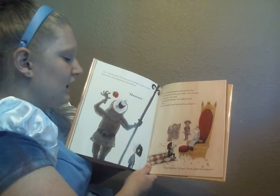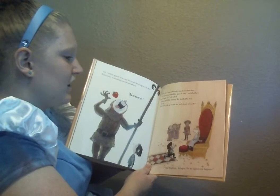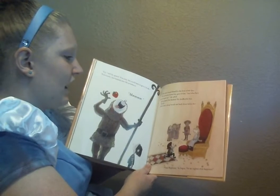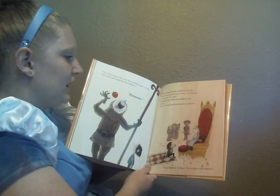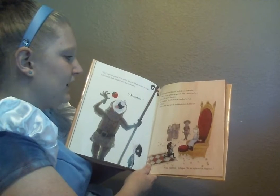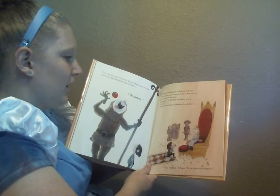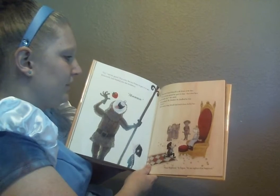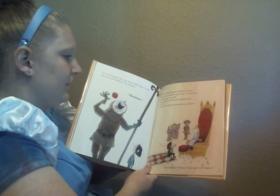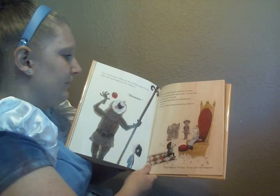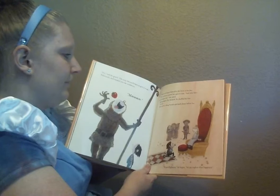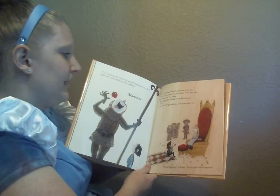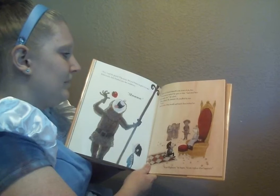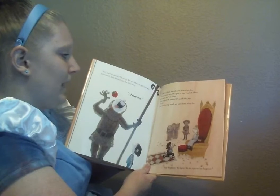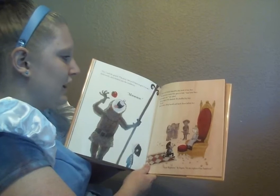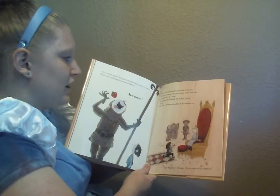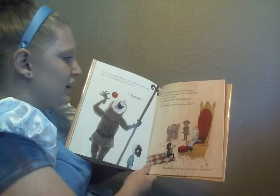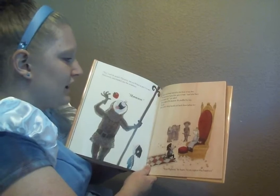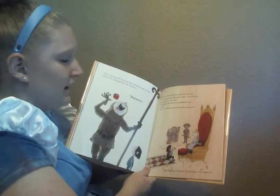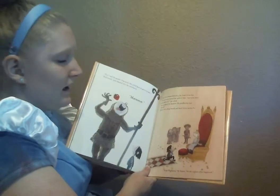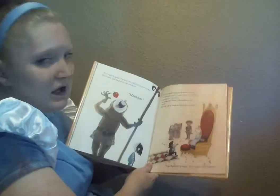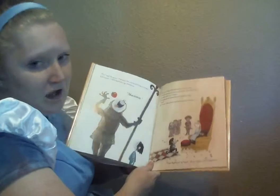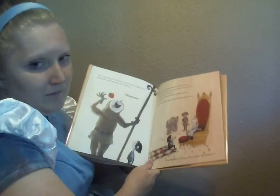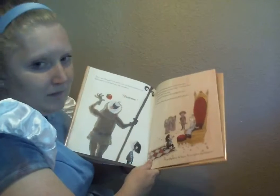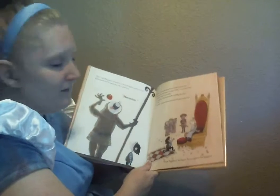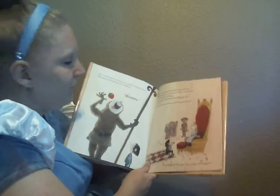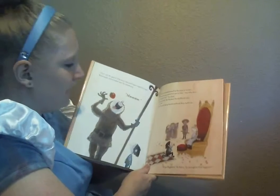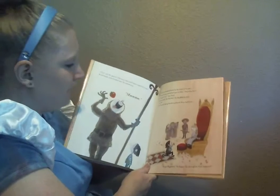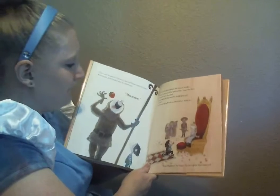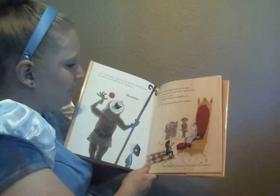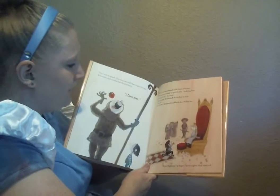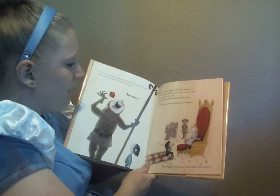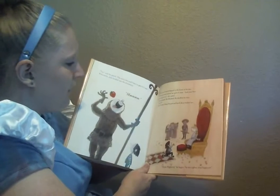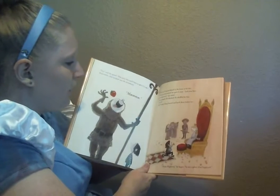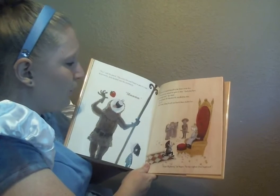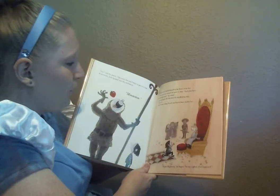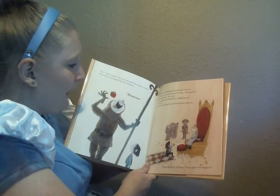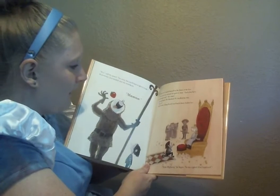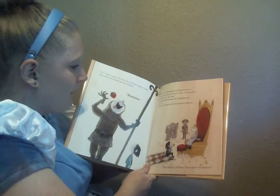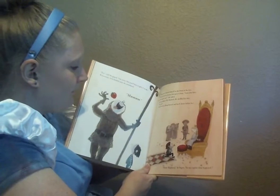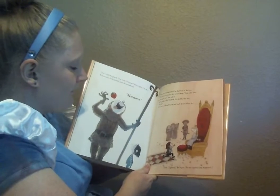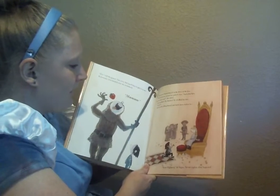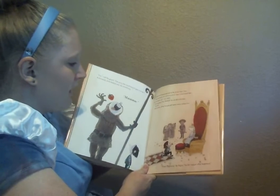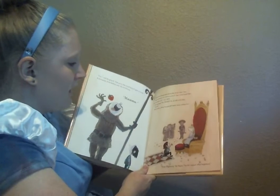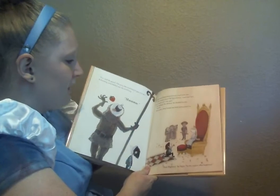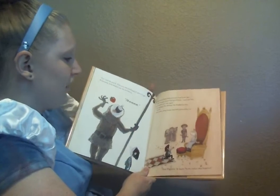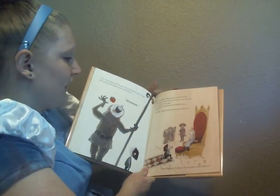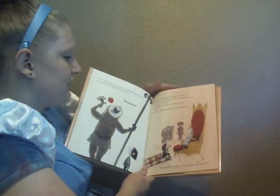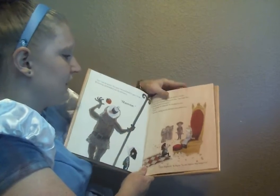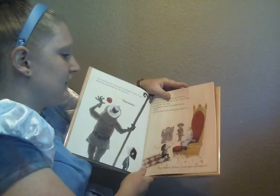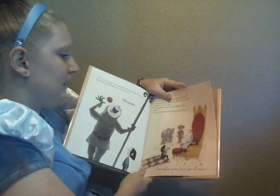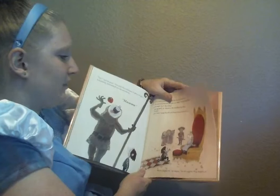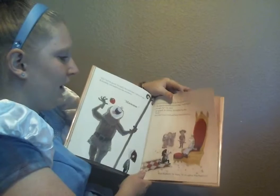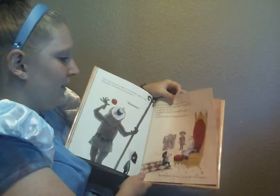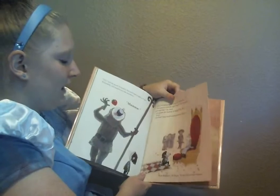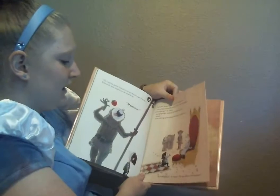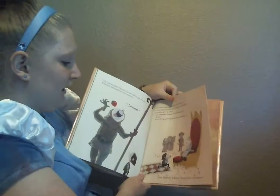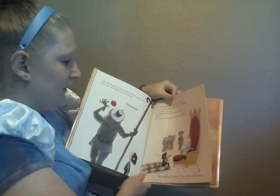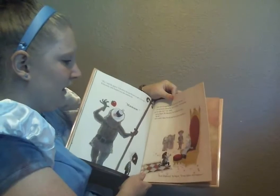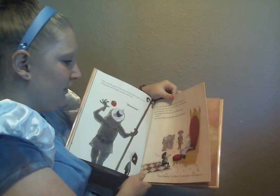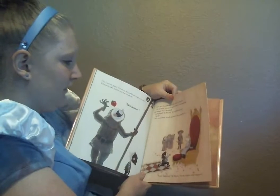Jack gulped. He blushed. He shuffled his feet. Well? Jack took a deep breath and knelt down before